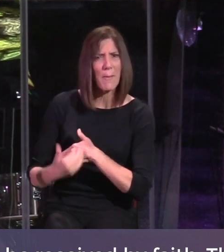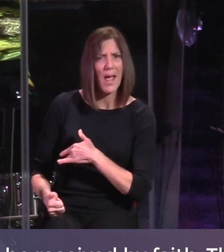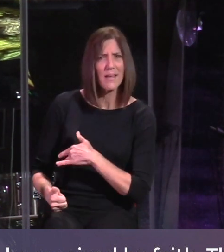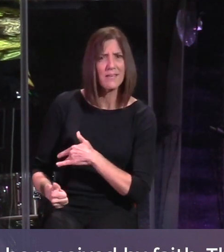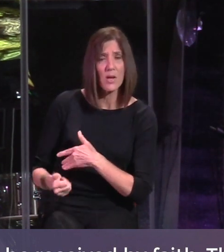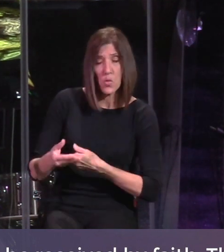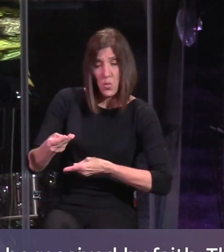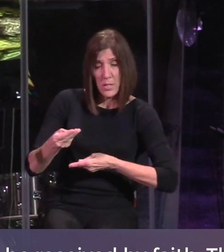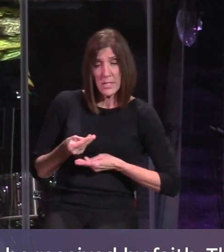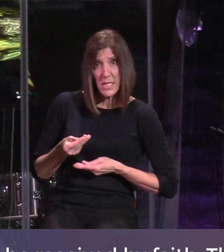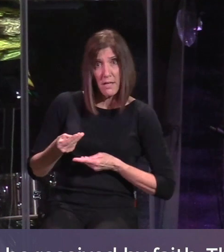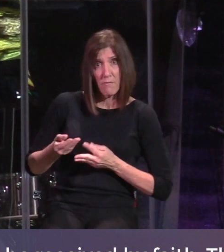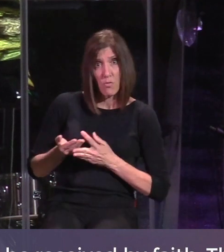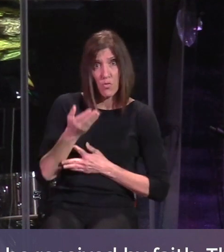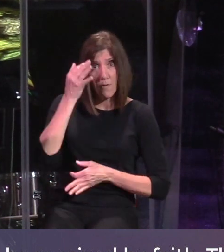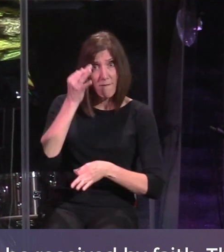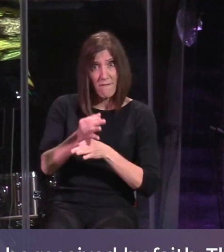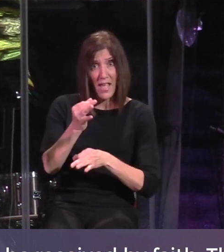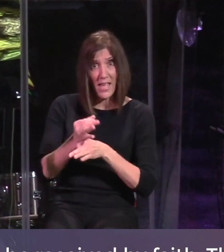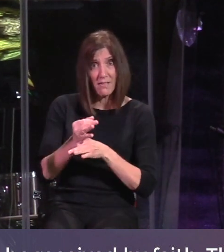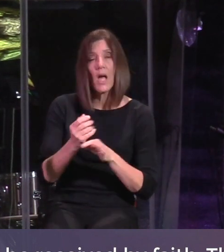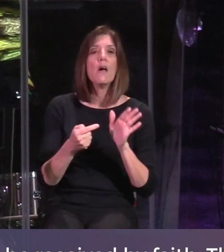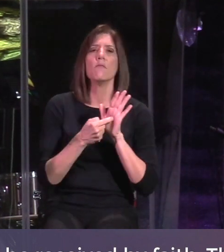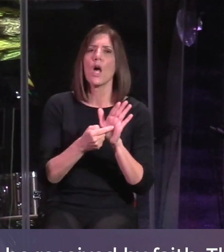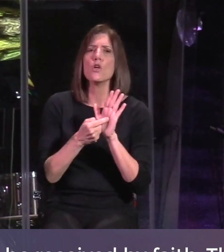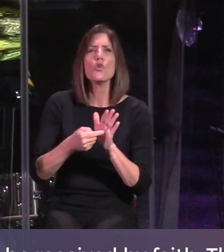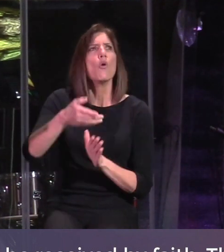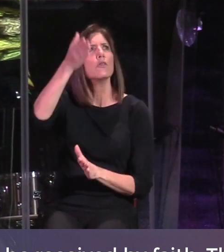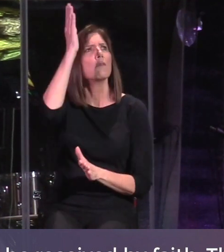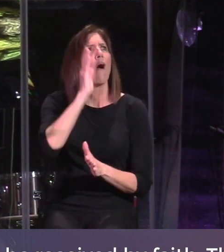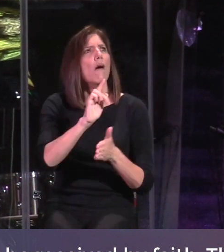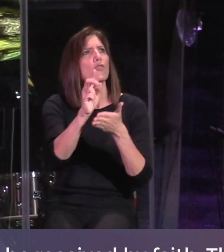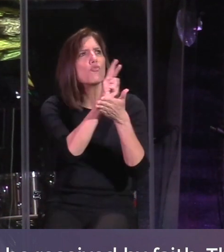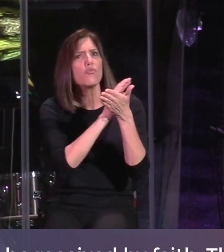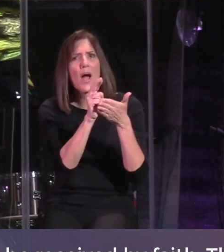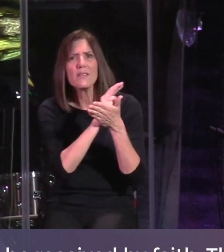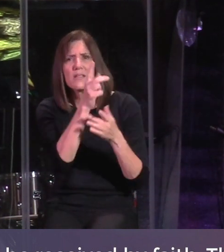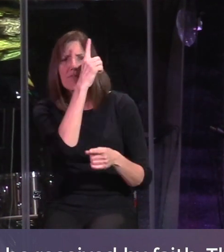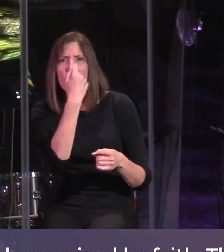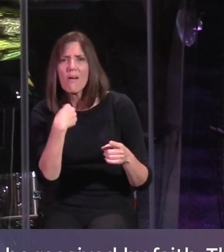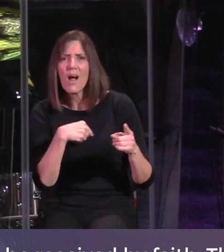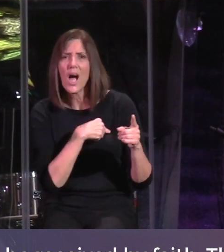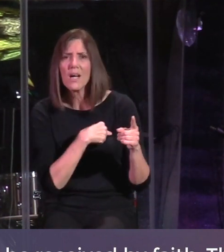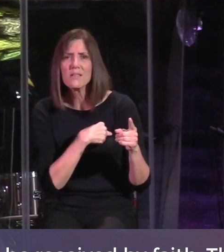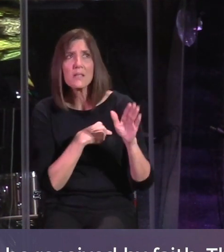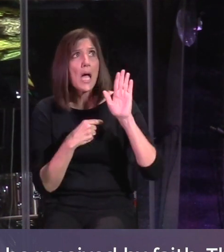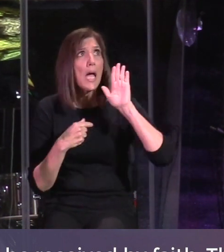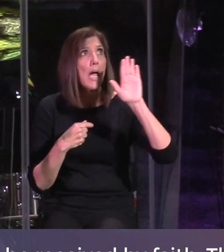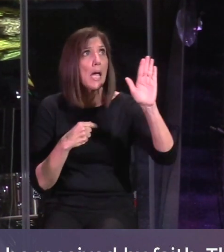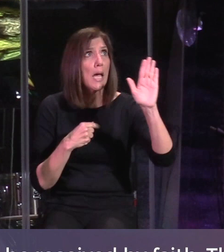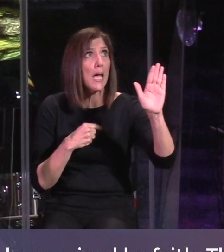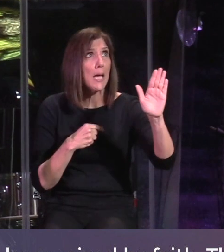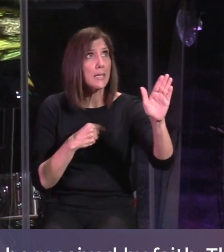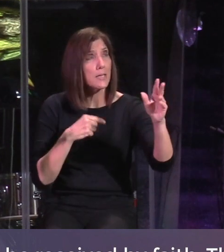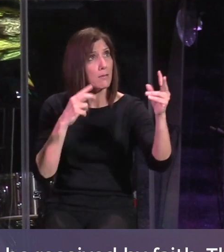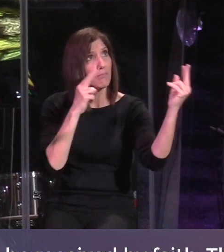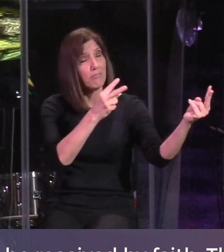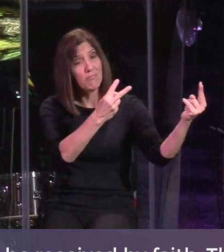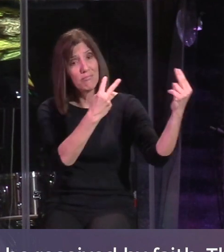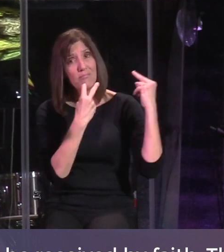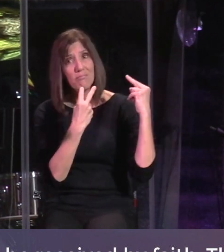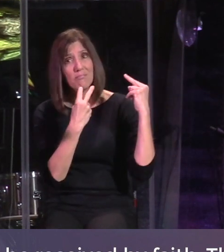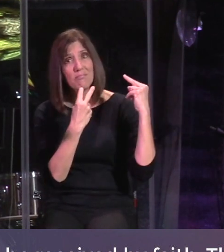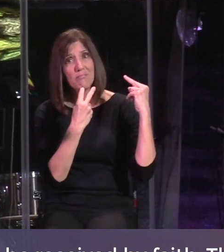faith. This was to show God's righteousness, because in his divine forbearance, he has passed